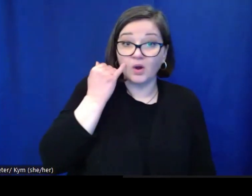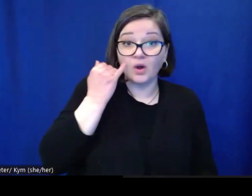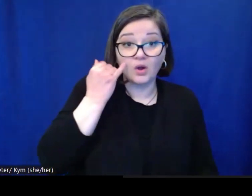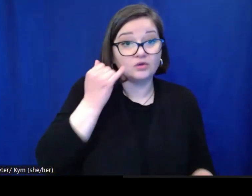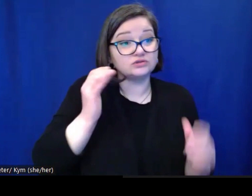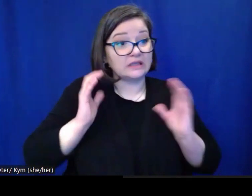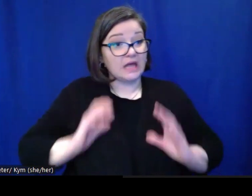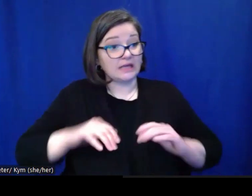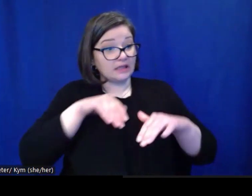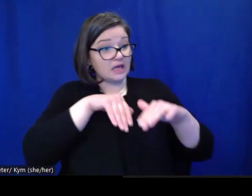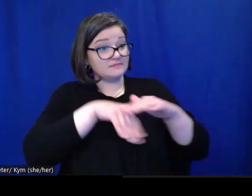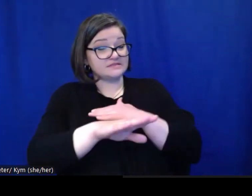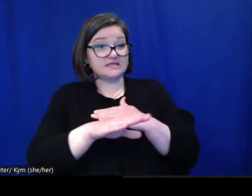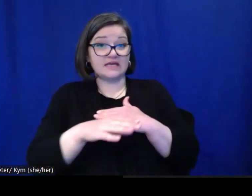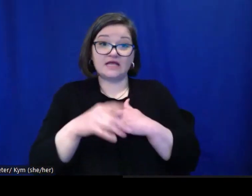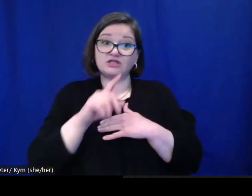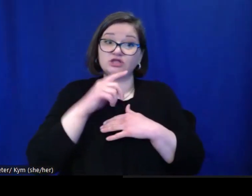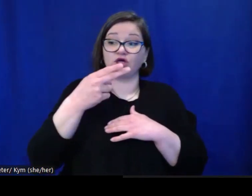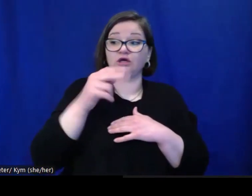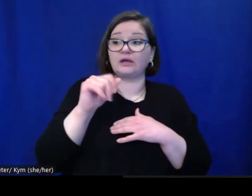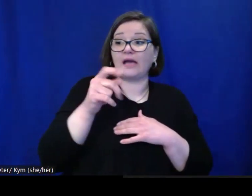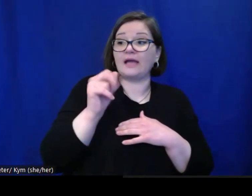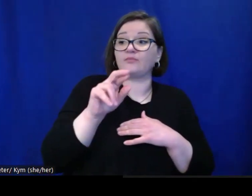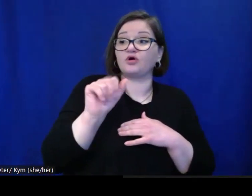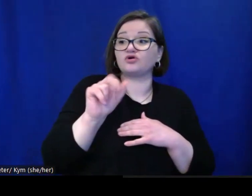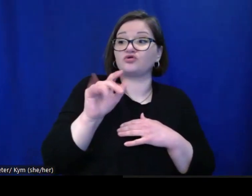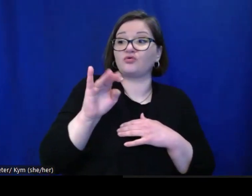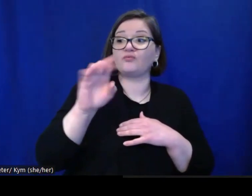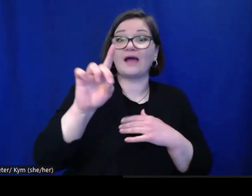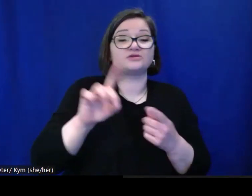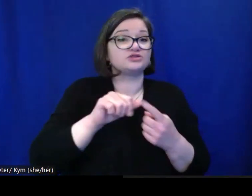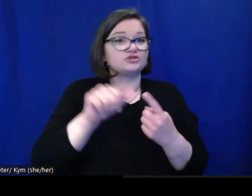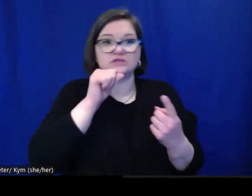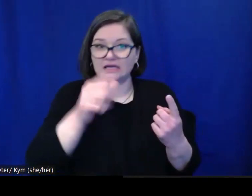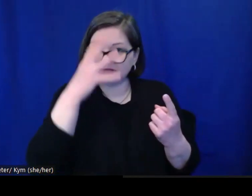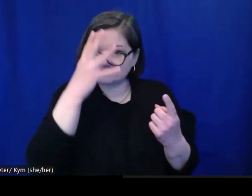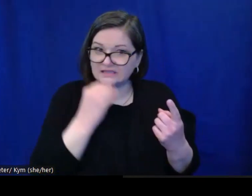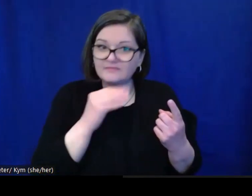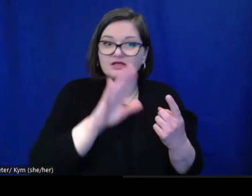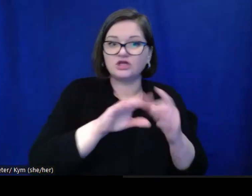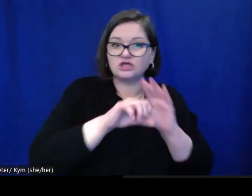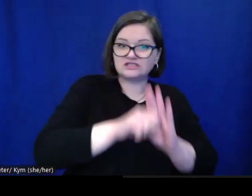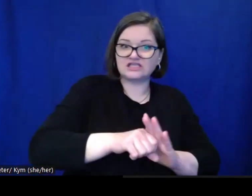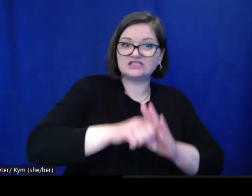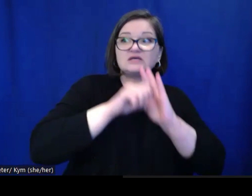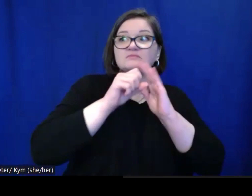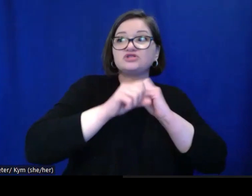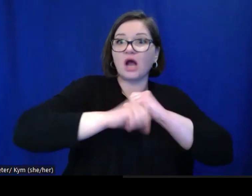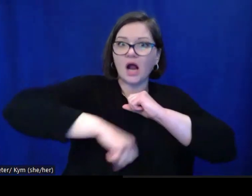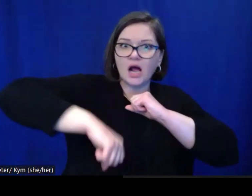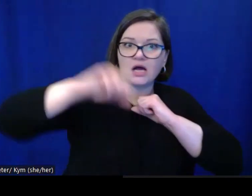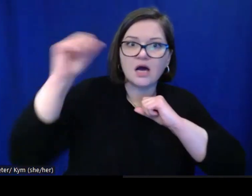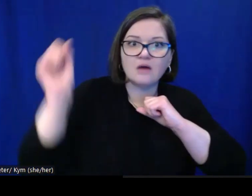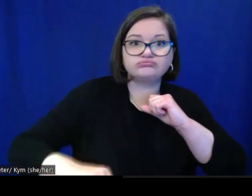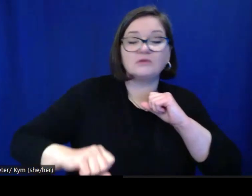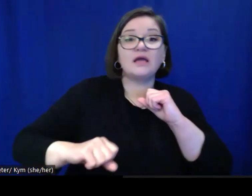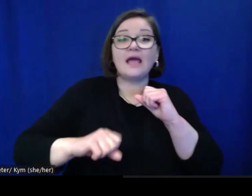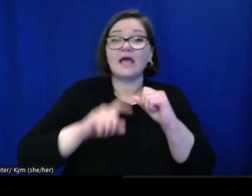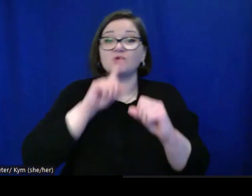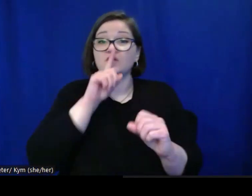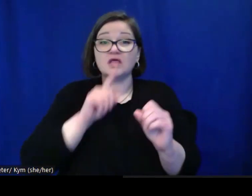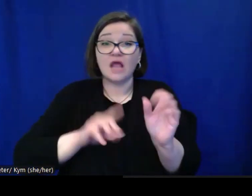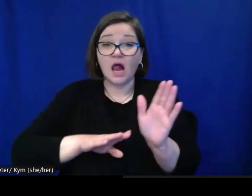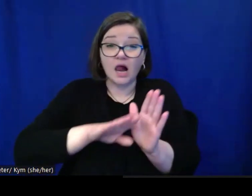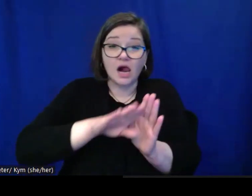aroused. Okay, they're not sleeping. Their symptoms are exacerbated and off the charts. These are not the